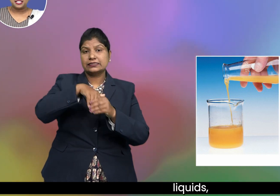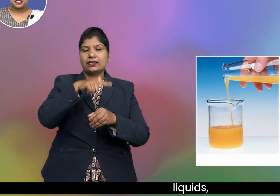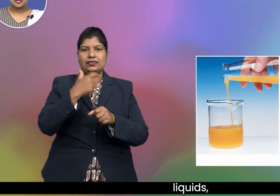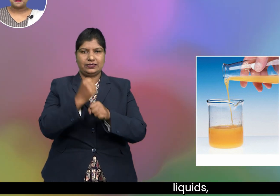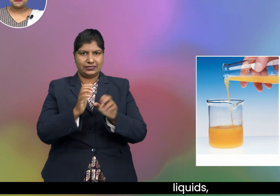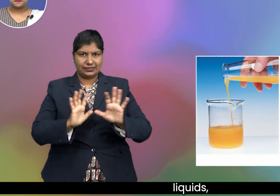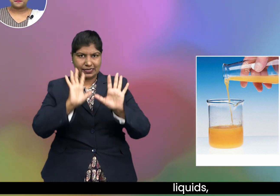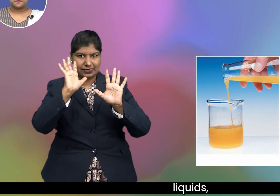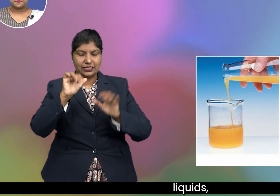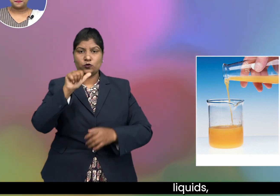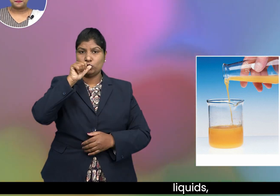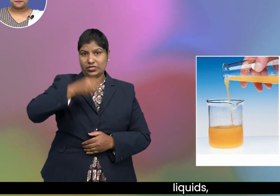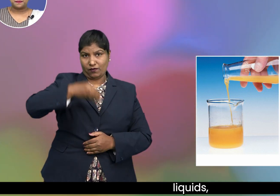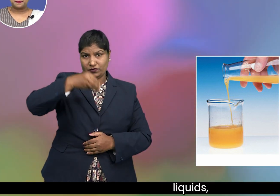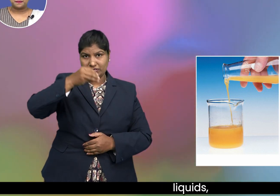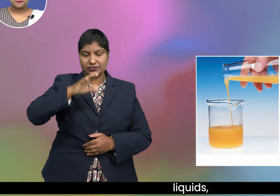liquids